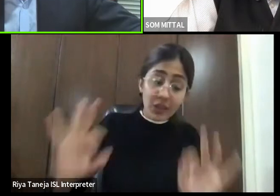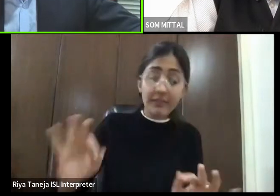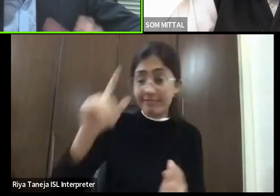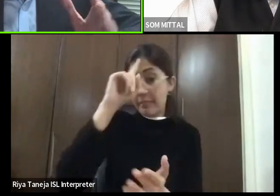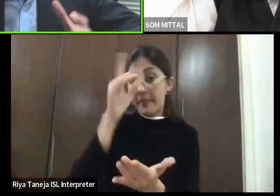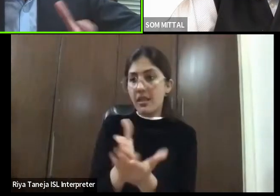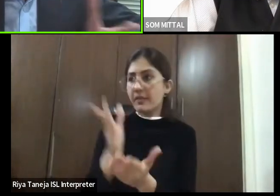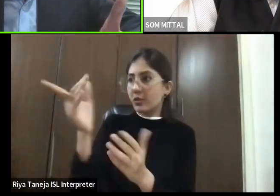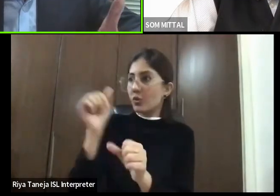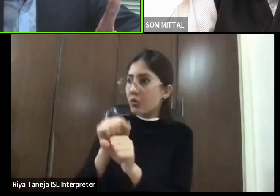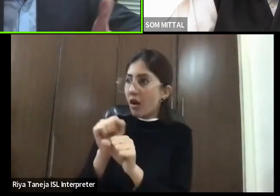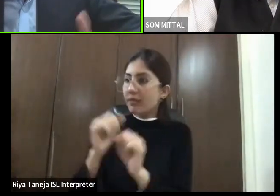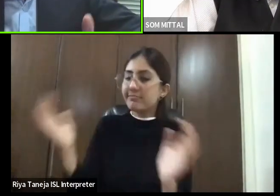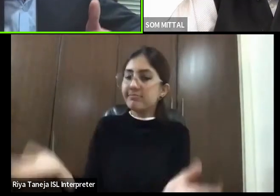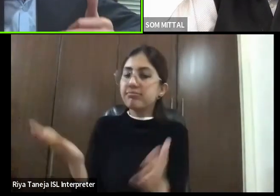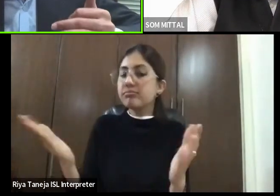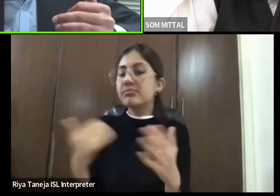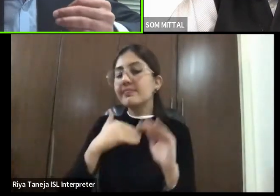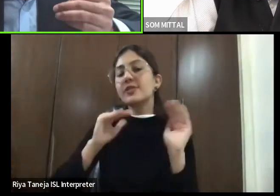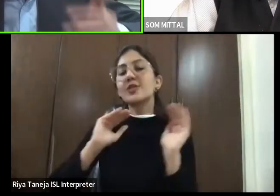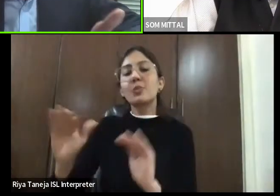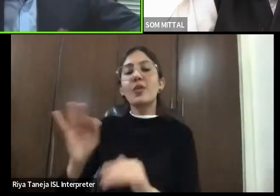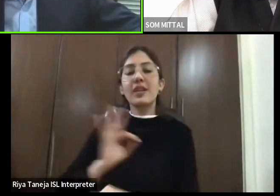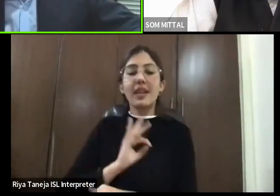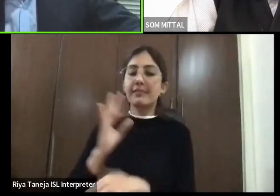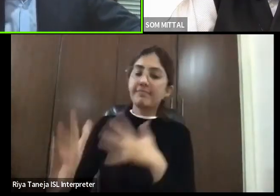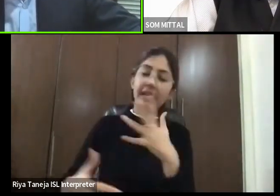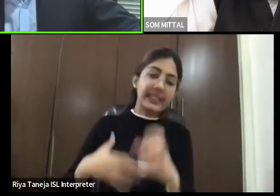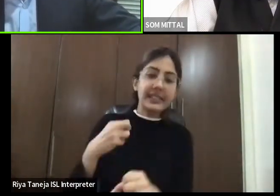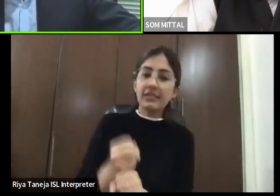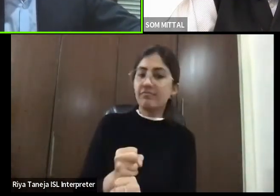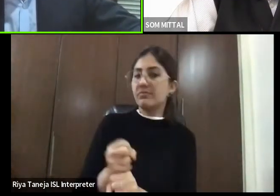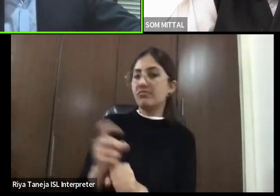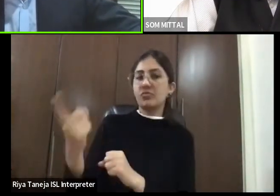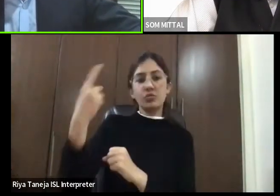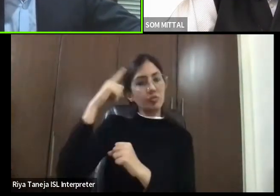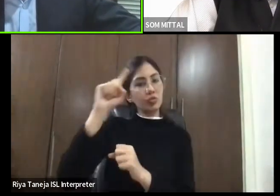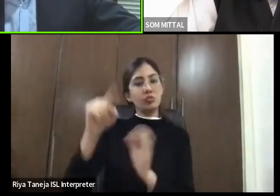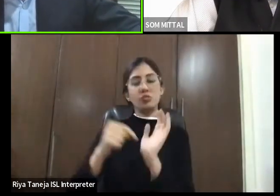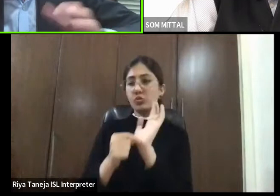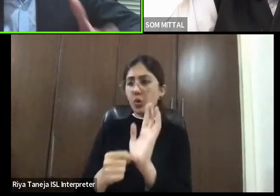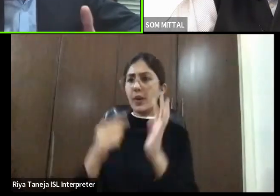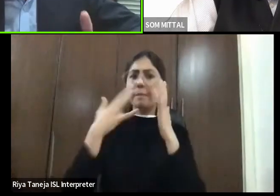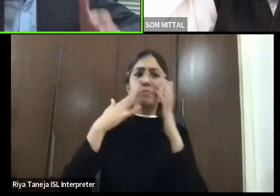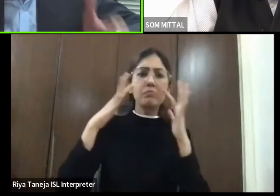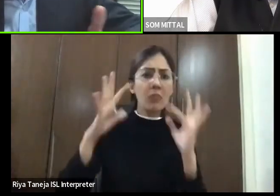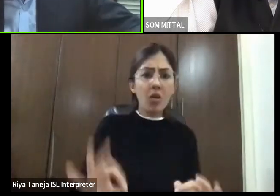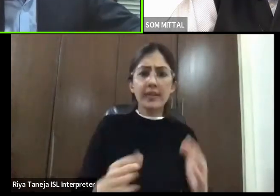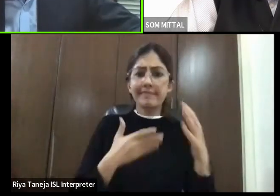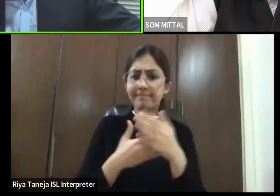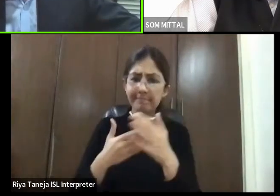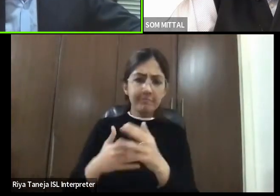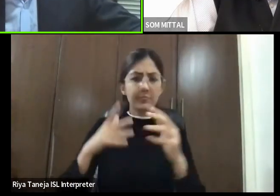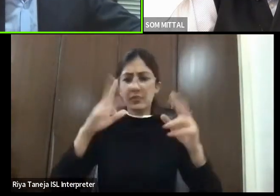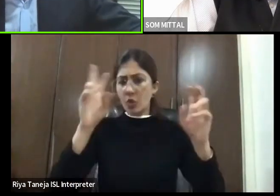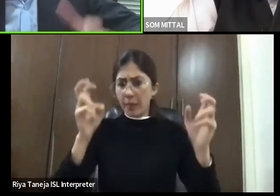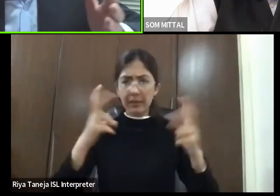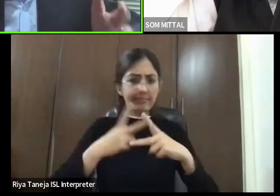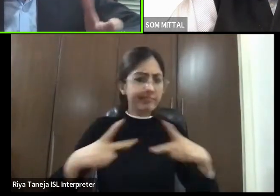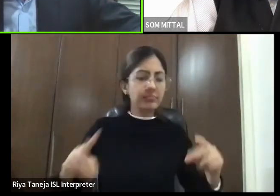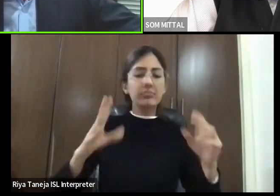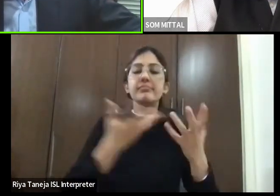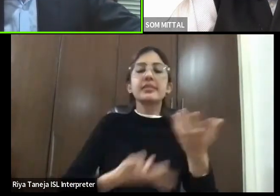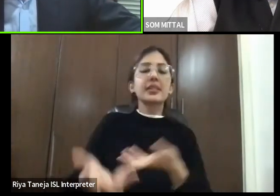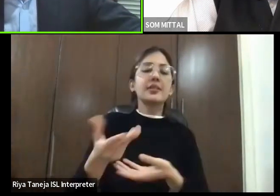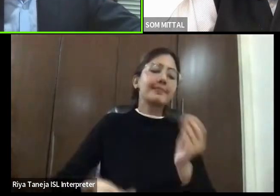see awards like this continue over the many years to bring visibility to important issues that matter and should matter. And so